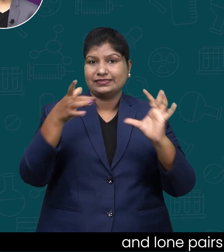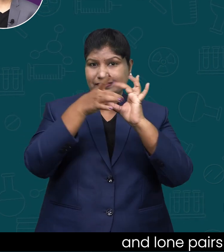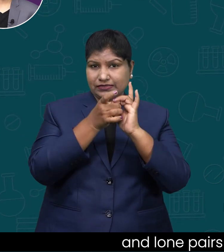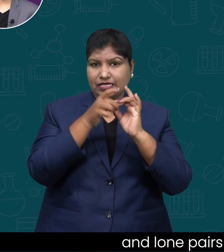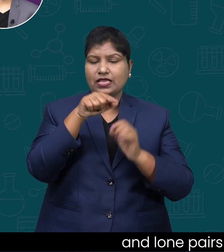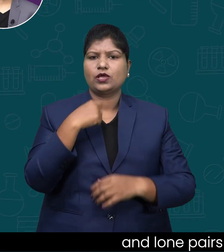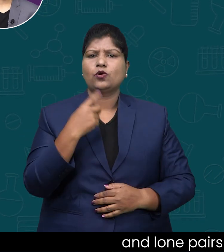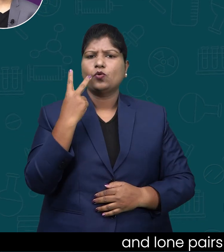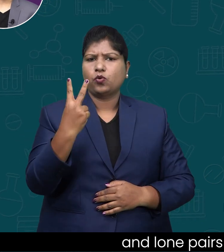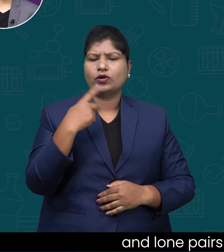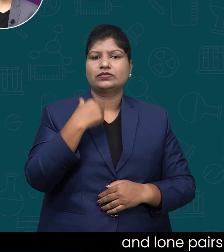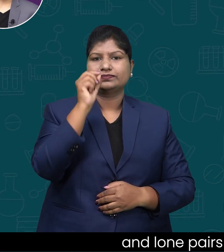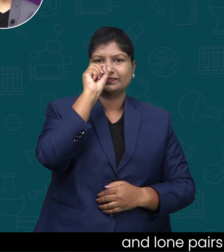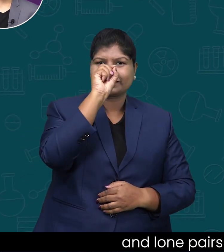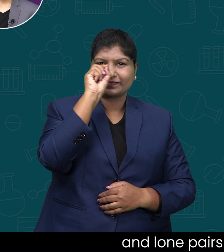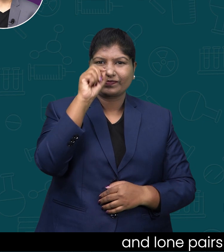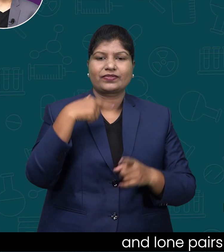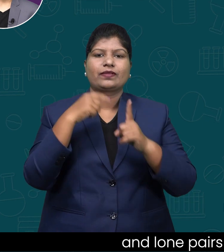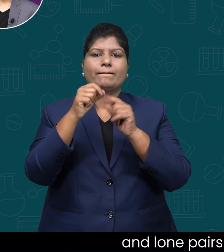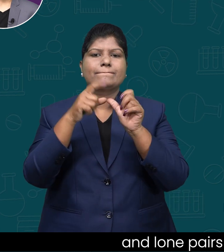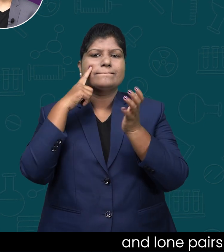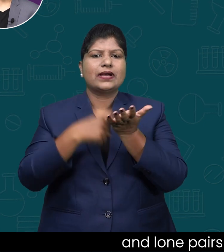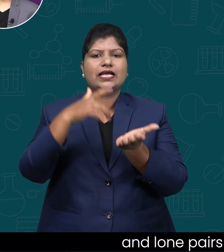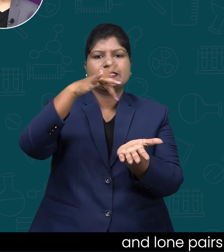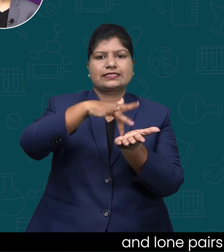pairs in the central atom,